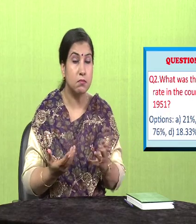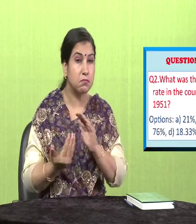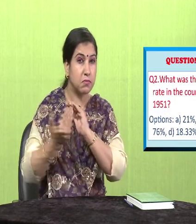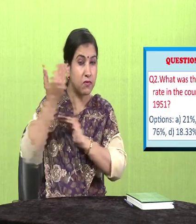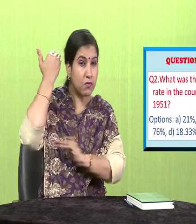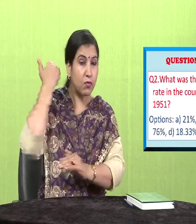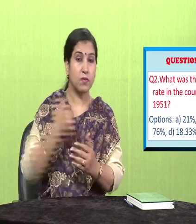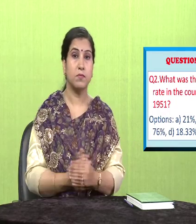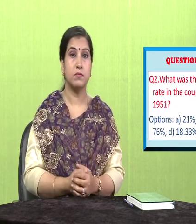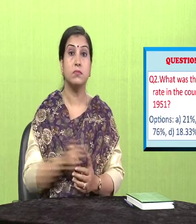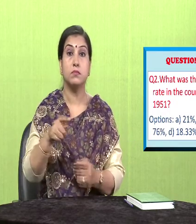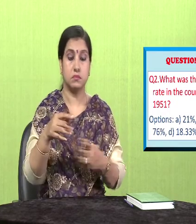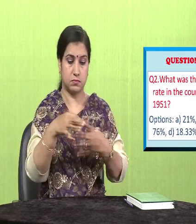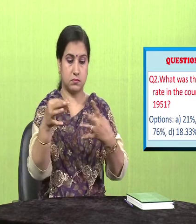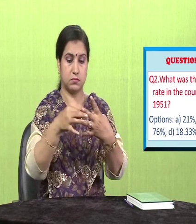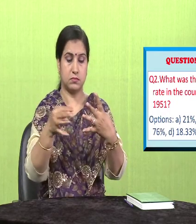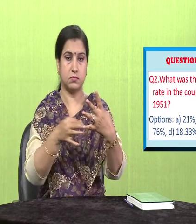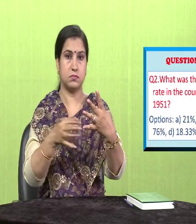Your options are